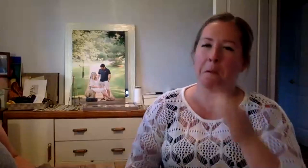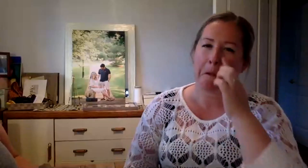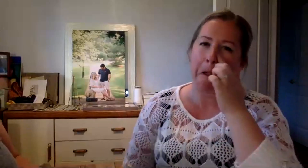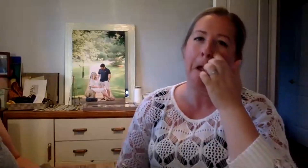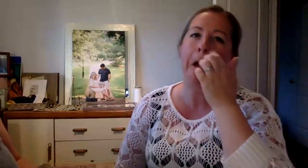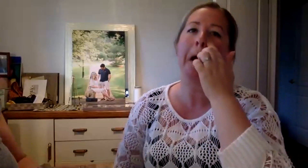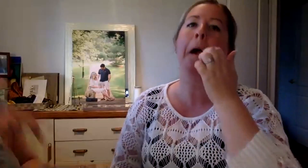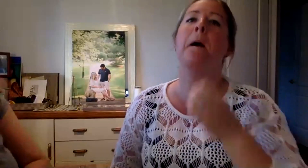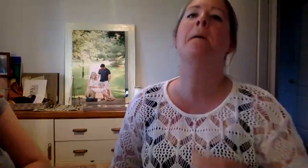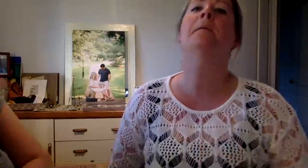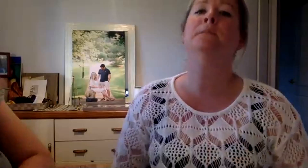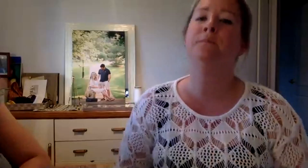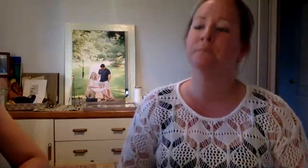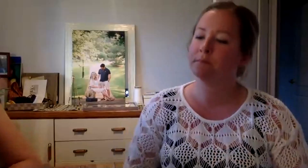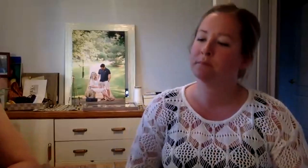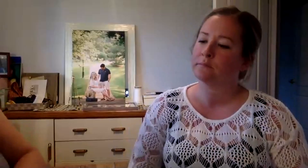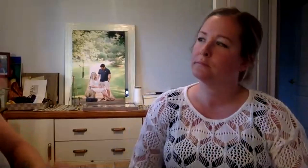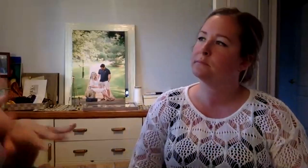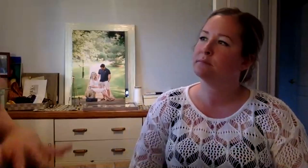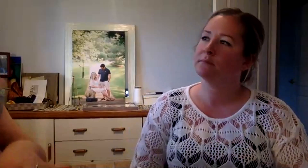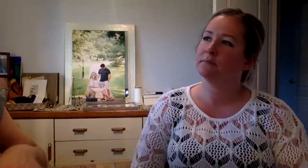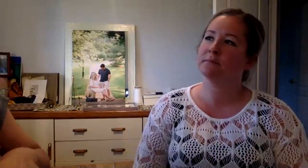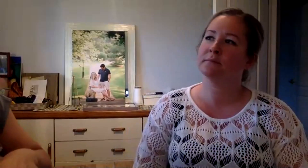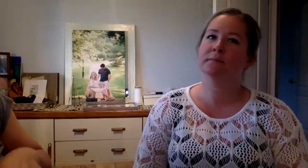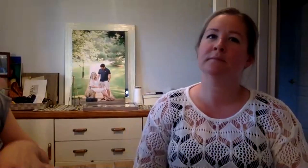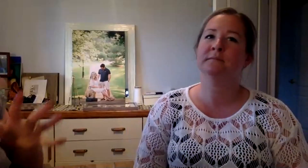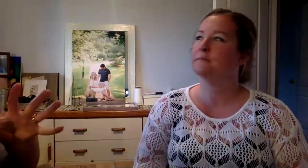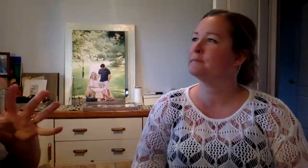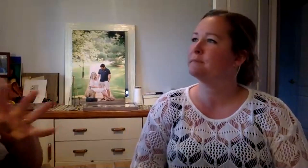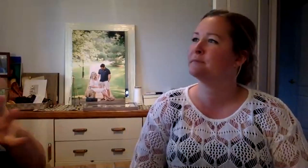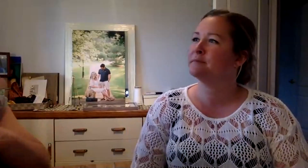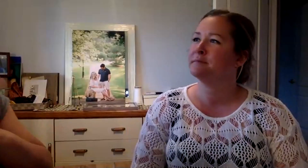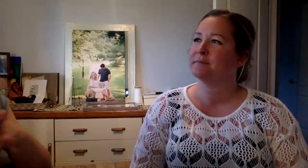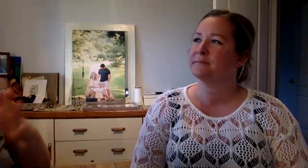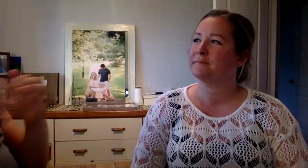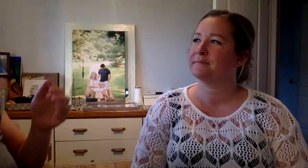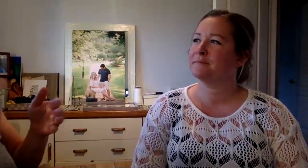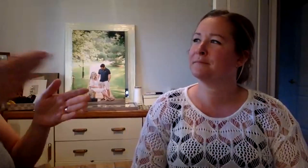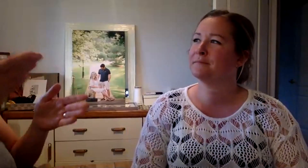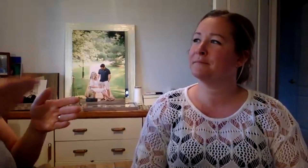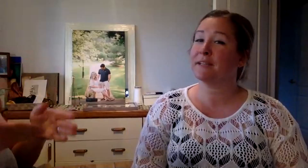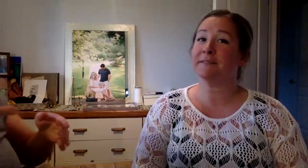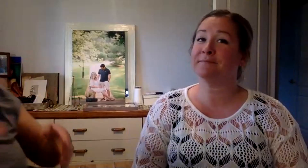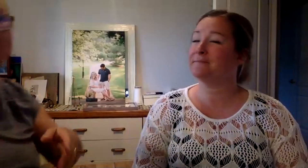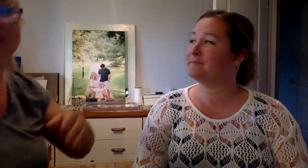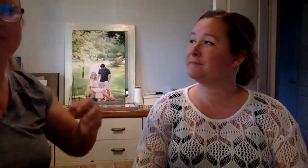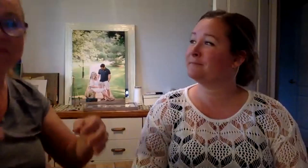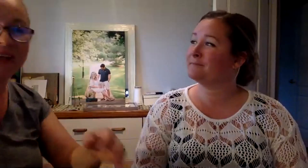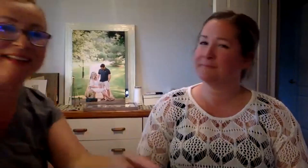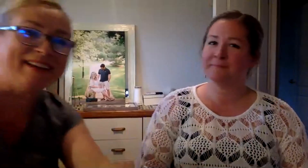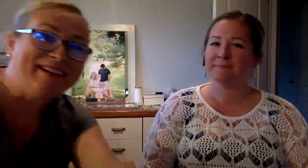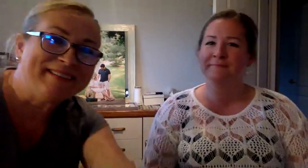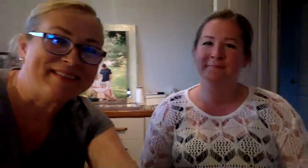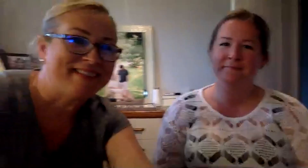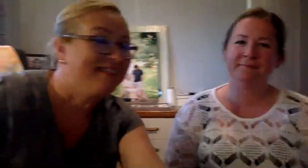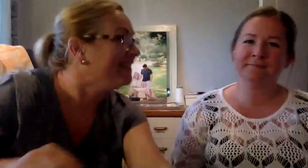just a judgment. Those are my opinions. All right. I think this is good. I'm just jumping back